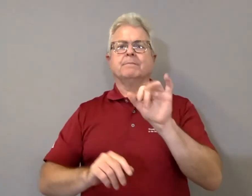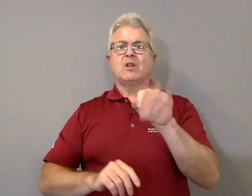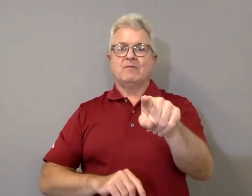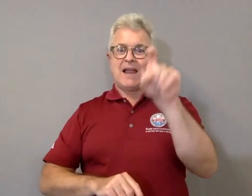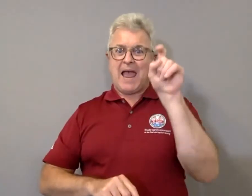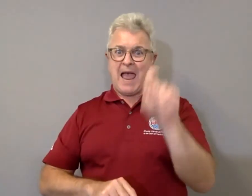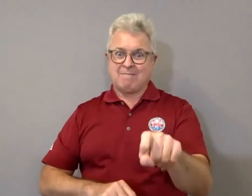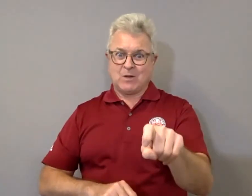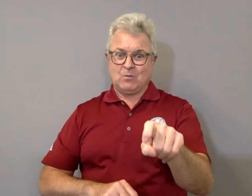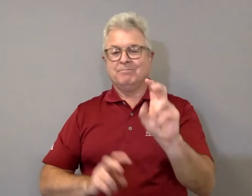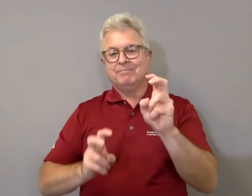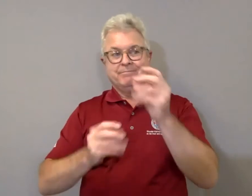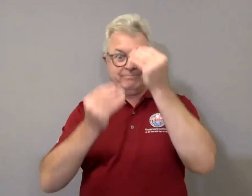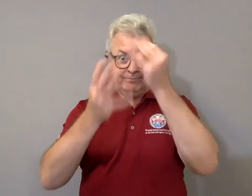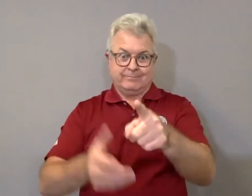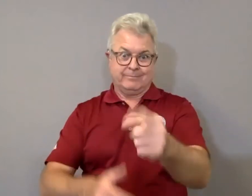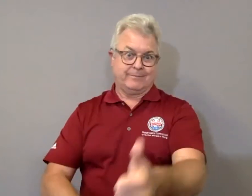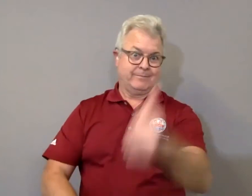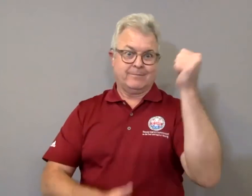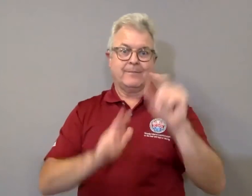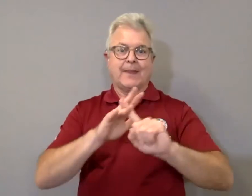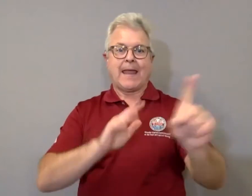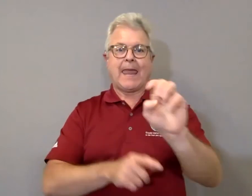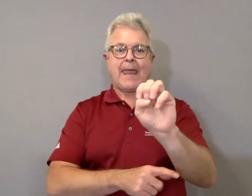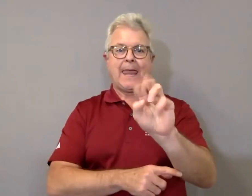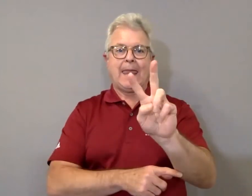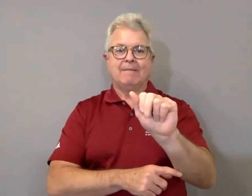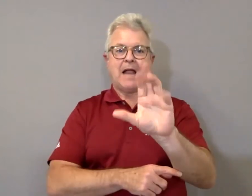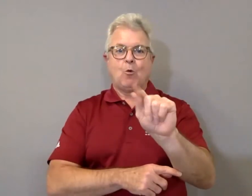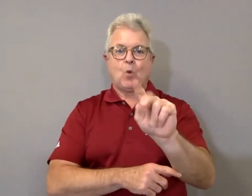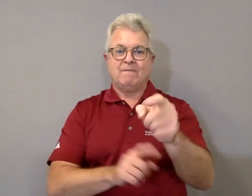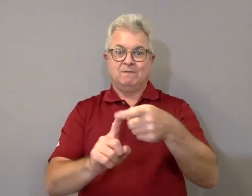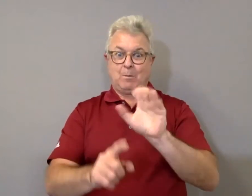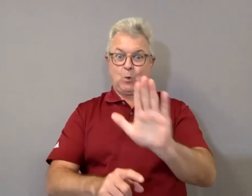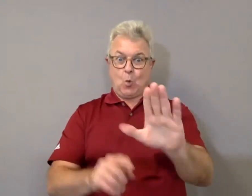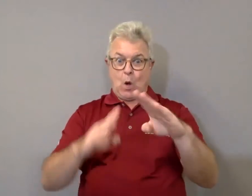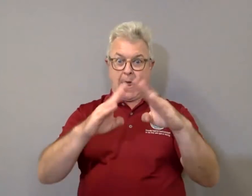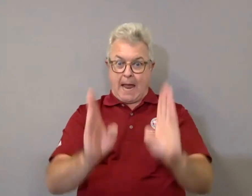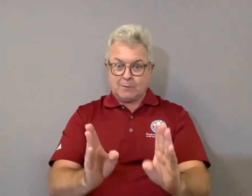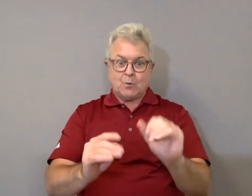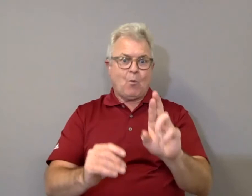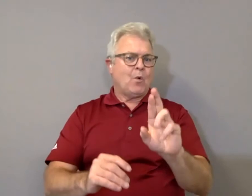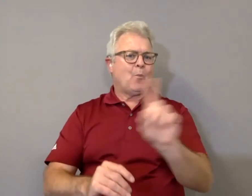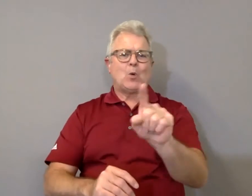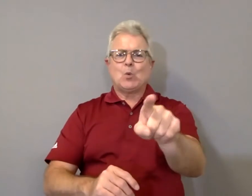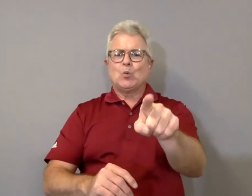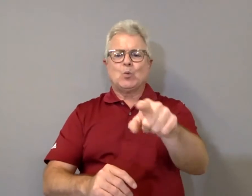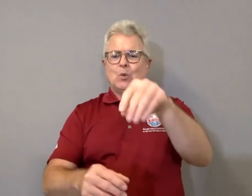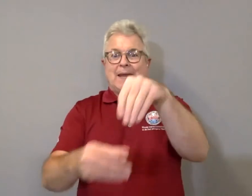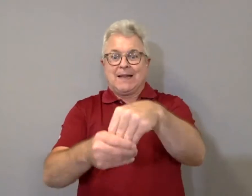blankets, and food for emergencies. If you're told to evacuate and you do need to evacuate from your home